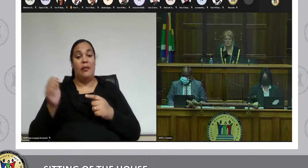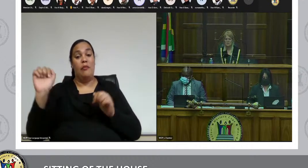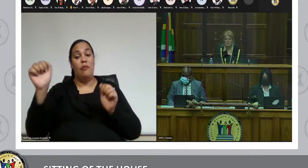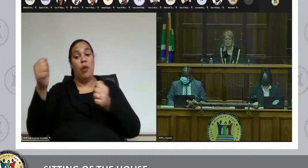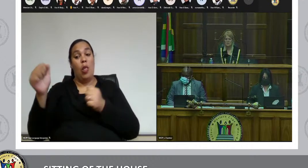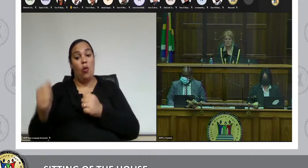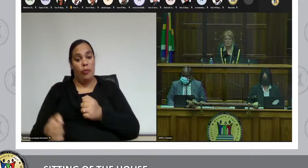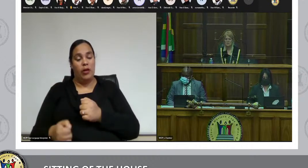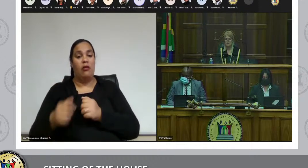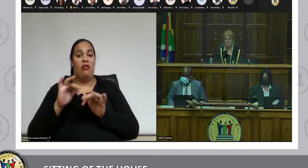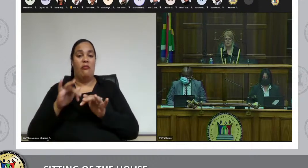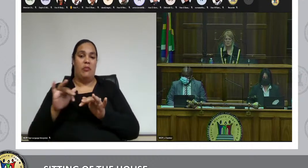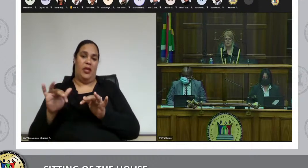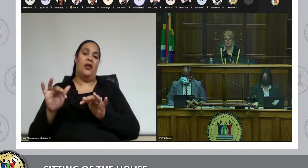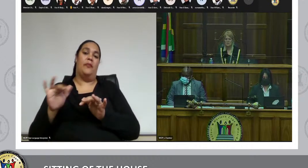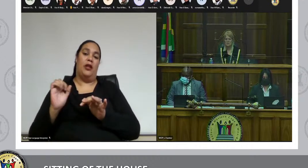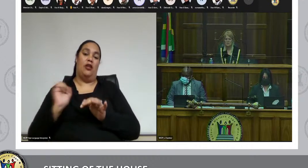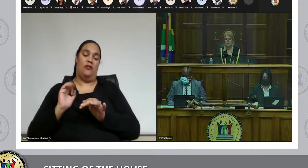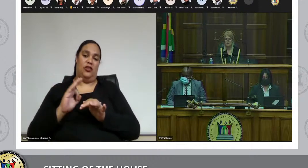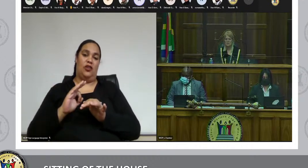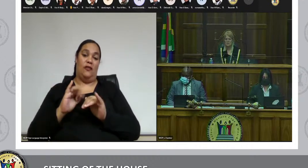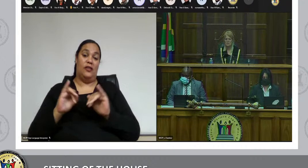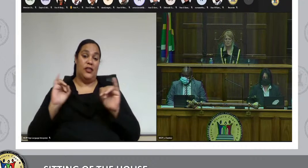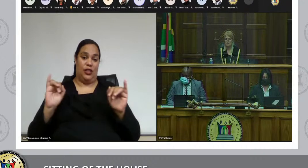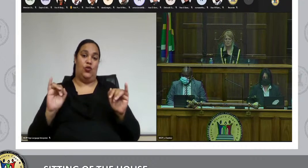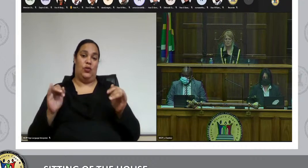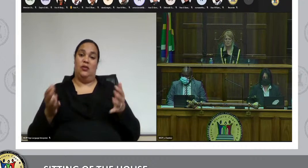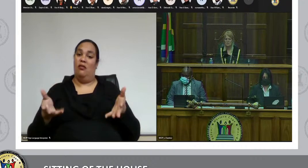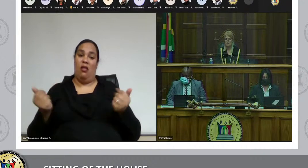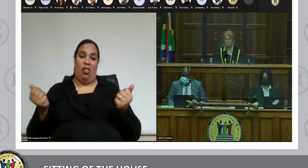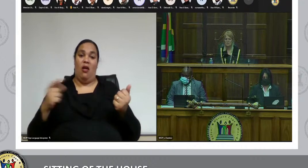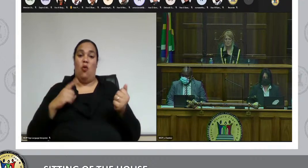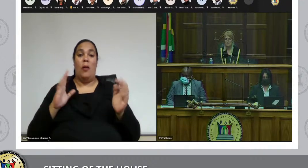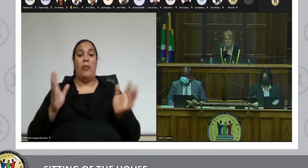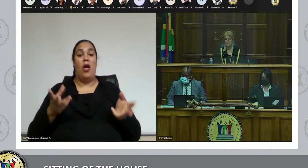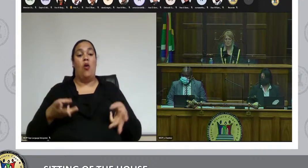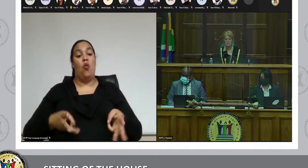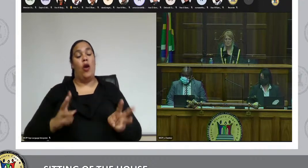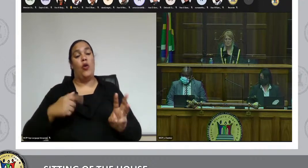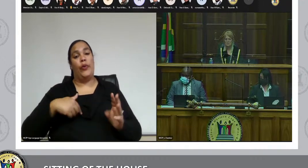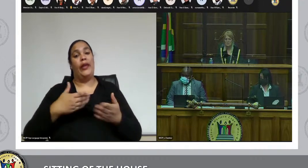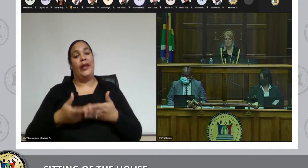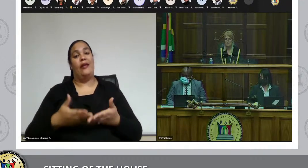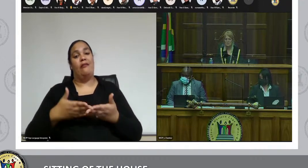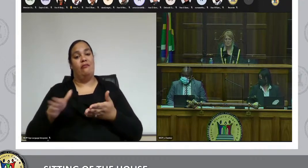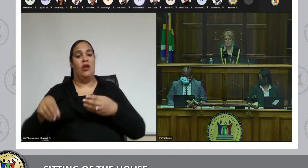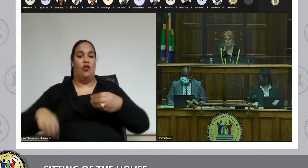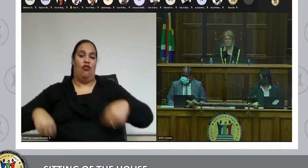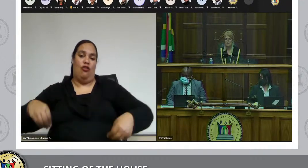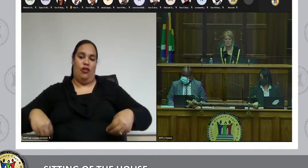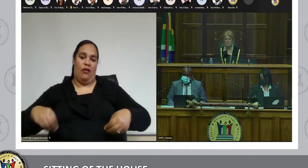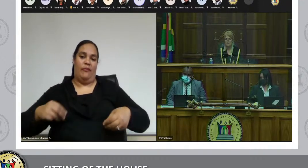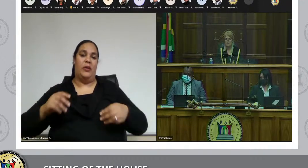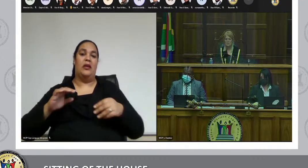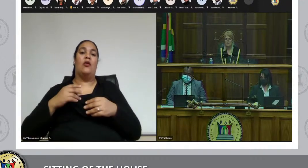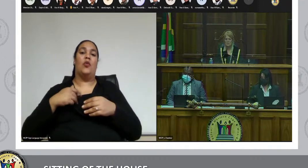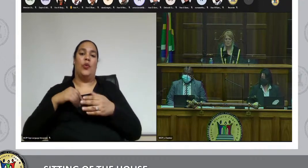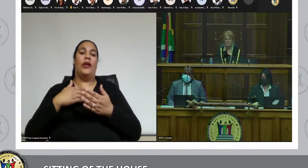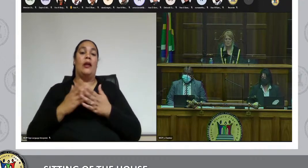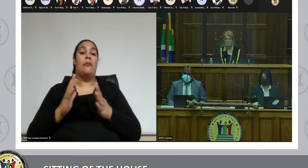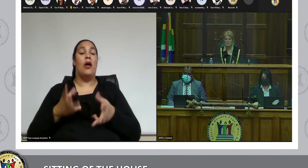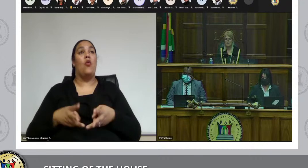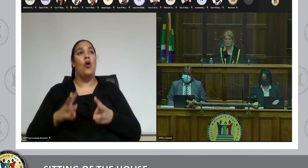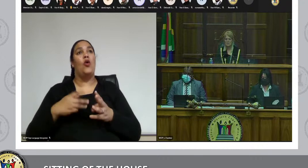of people, of staff, very seriously, because it's the only way we can get rid of corruption. It's the only way we